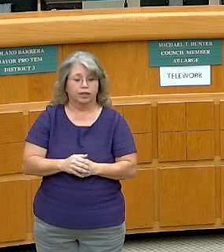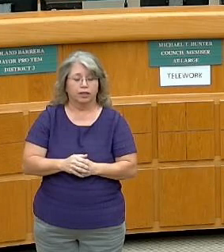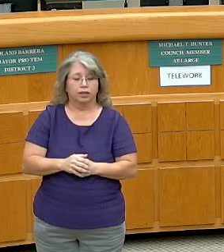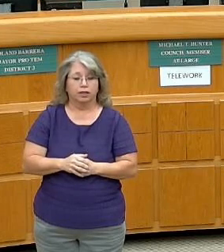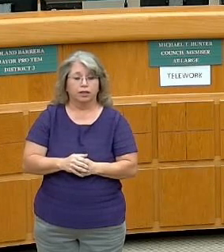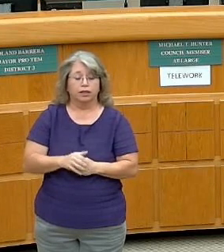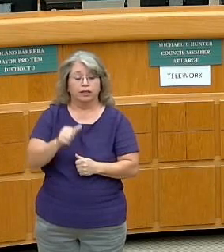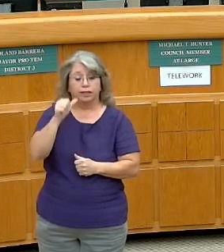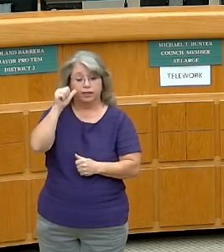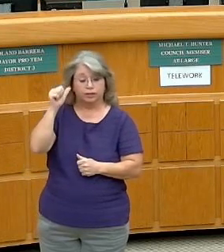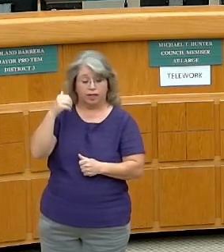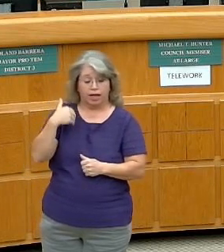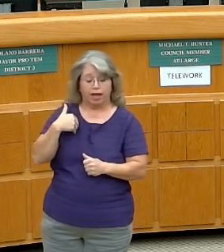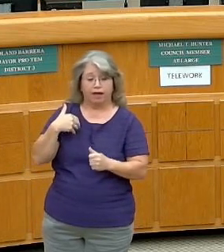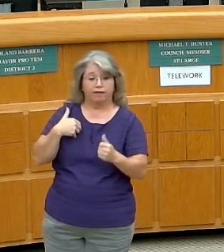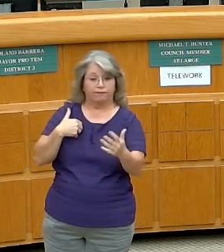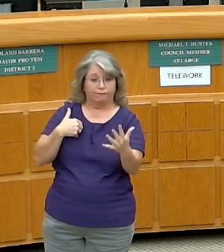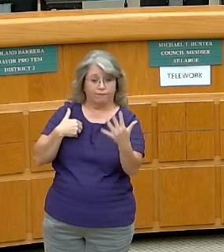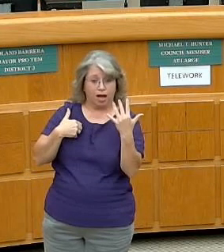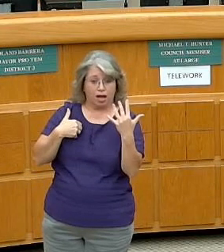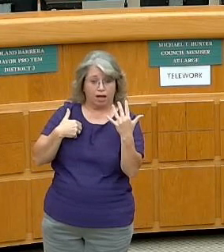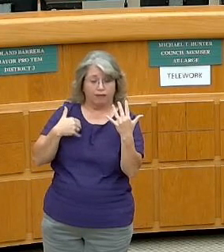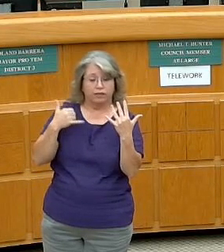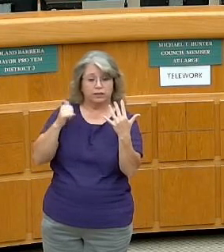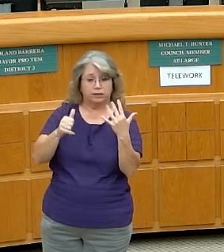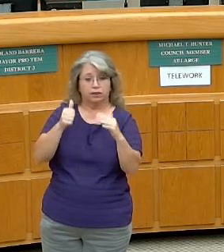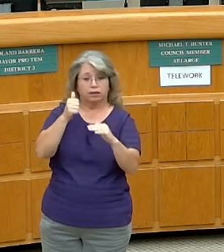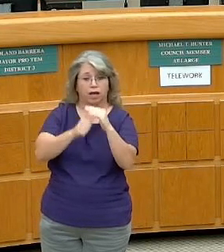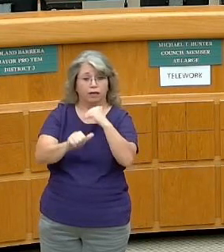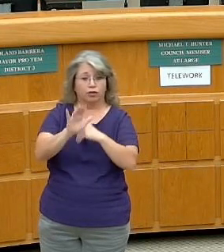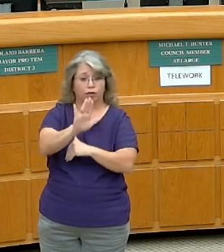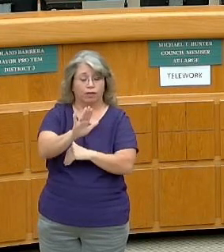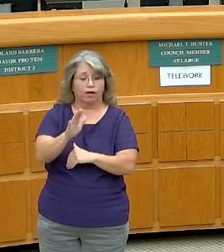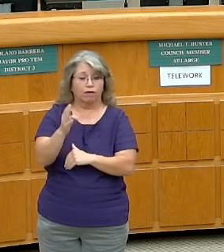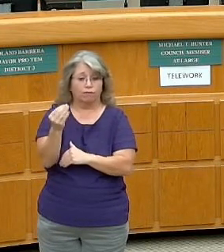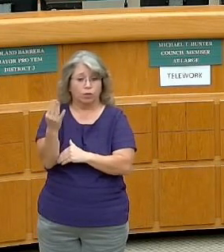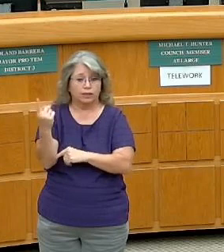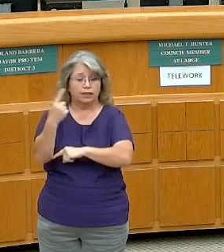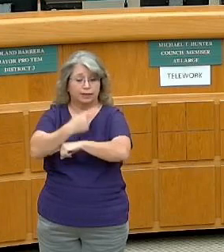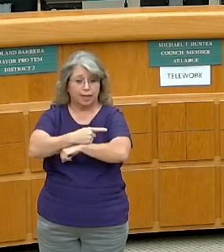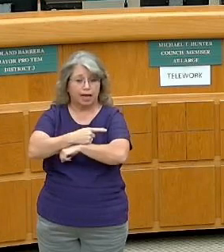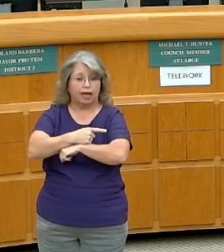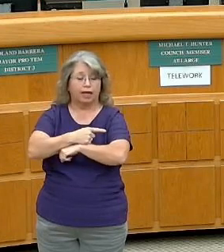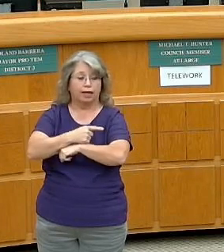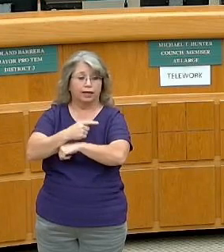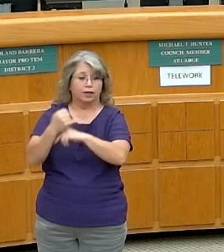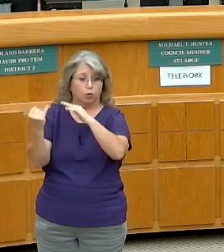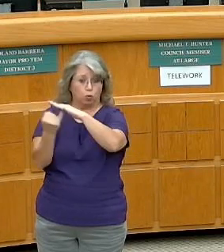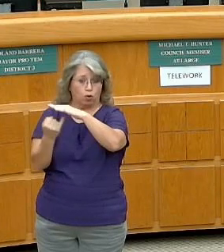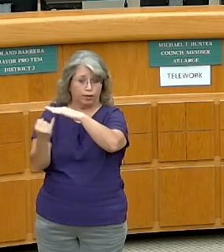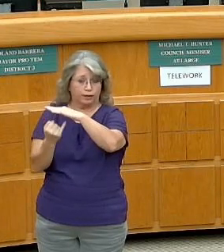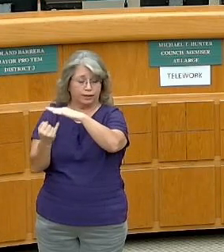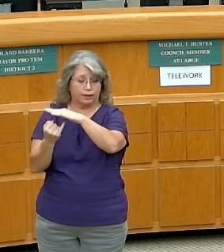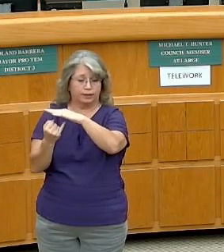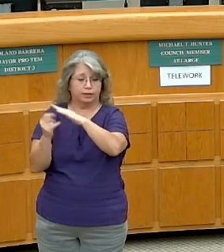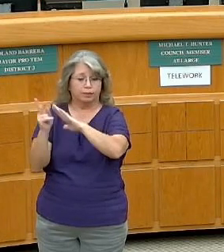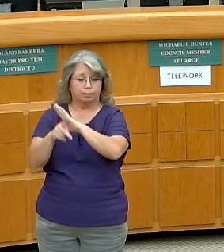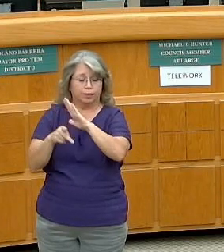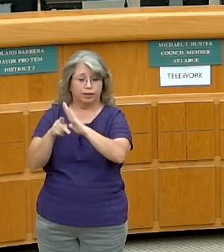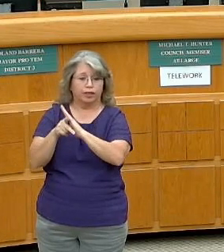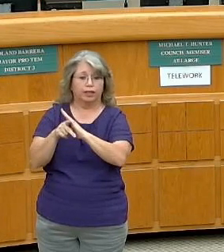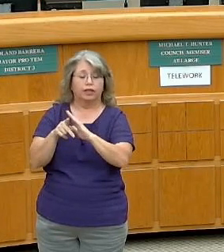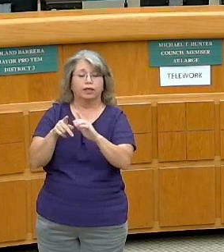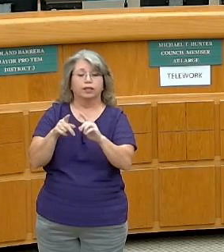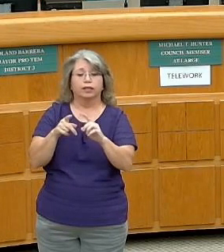remaining firefighter paramedics who were in a 14-day hold period through noon today. They, back on March